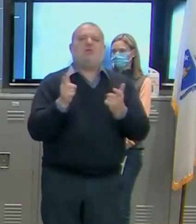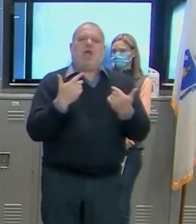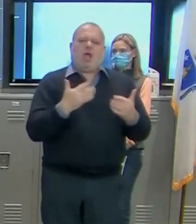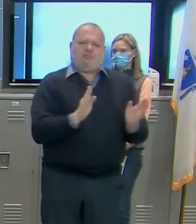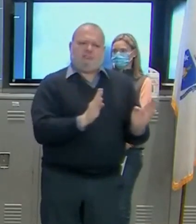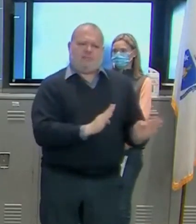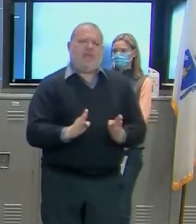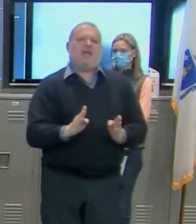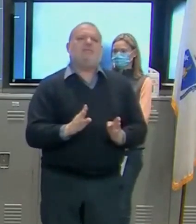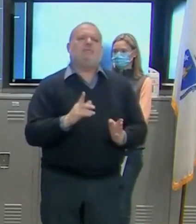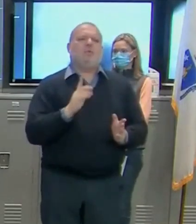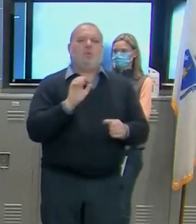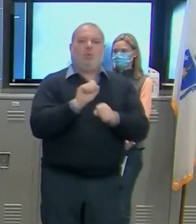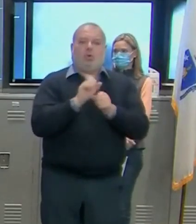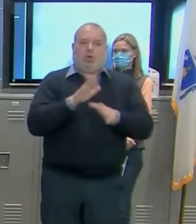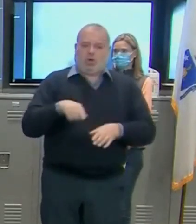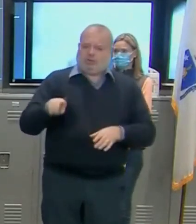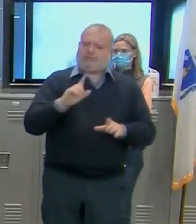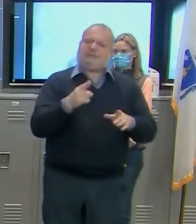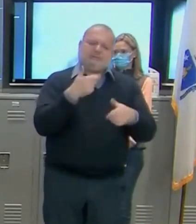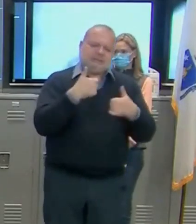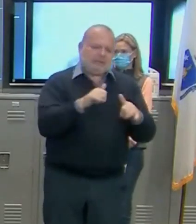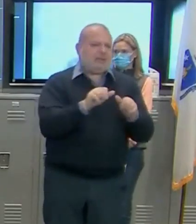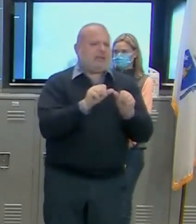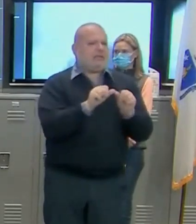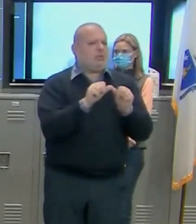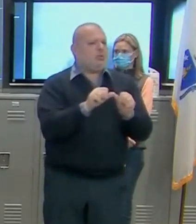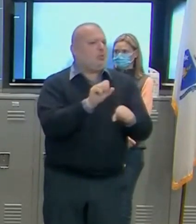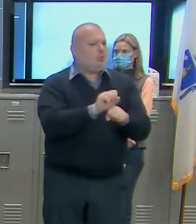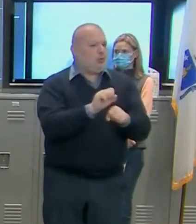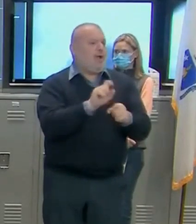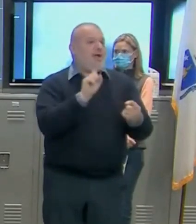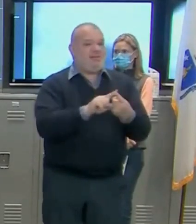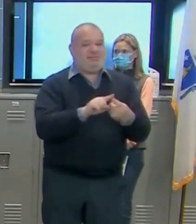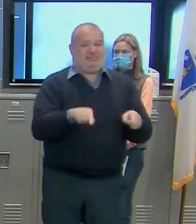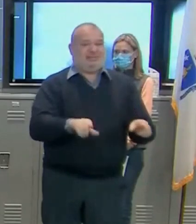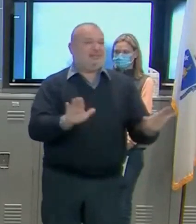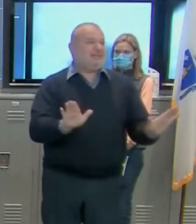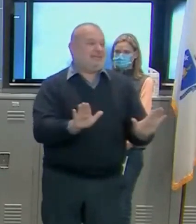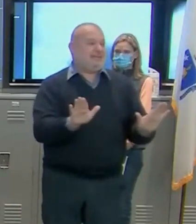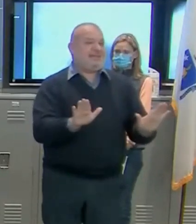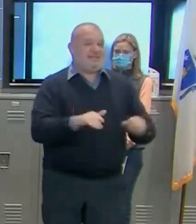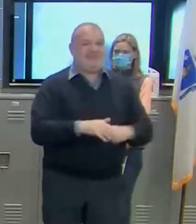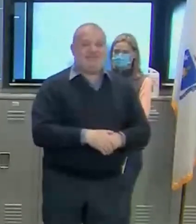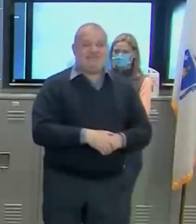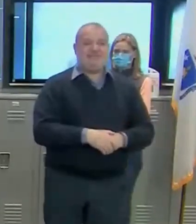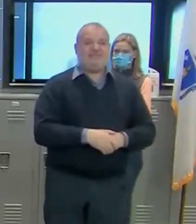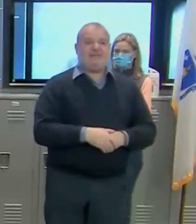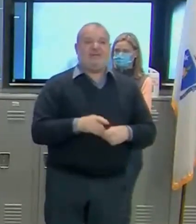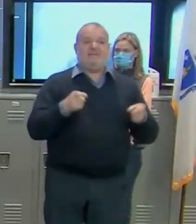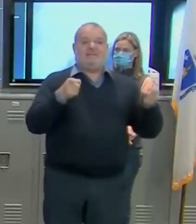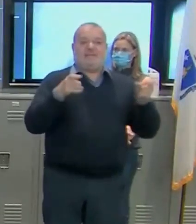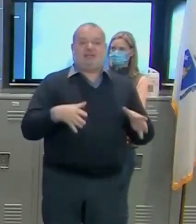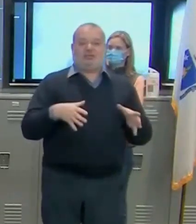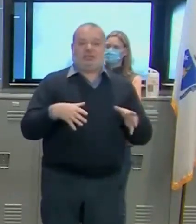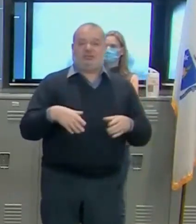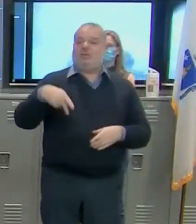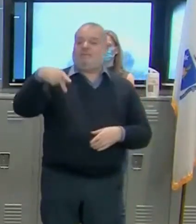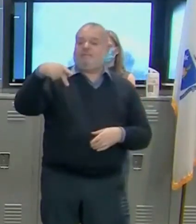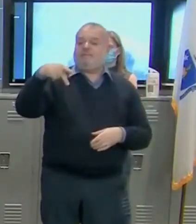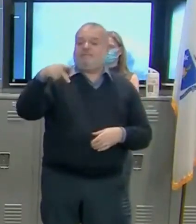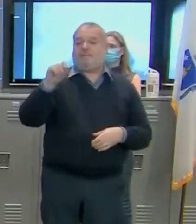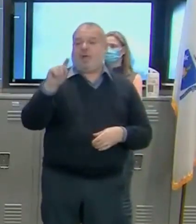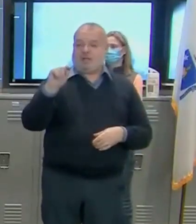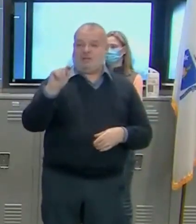day on Sunday. General Manager Poftak is here and will speak more to the MBTA's operation in a few moments.